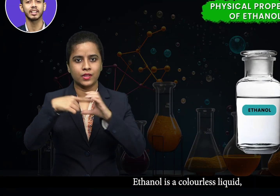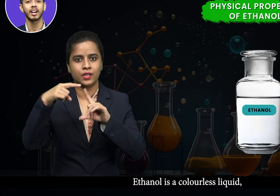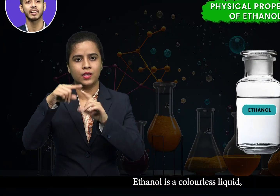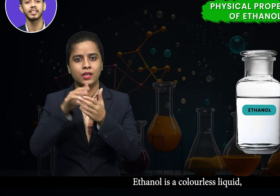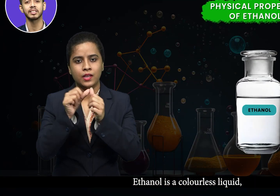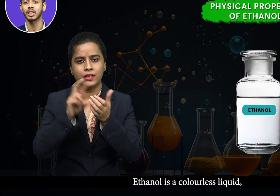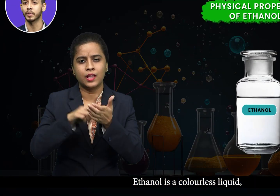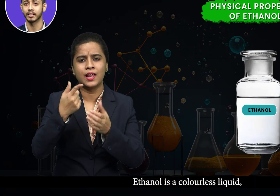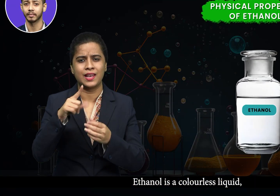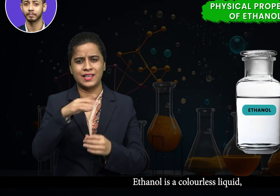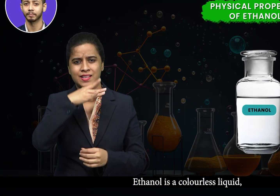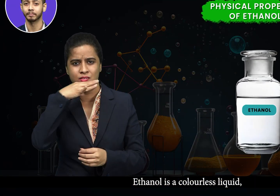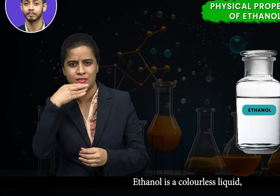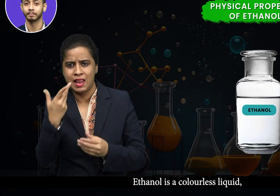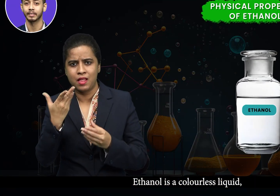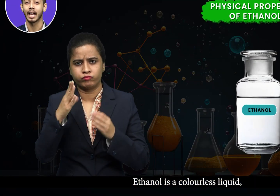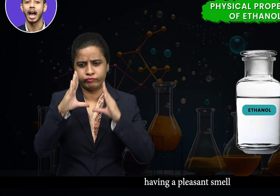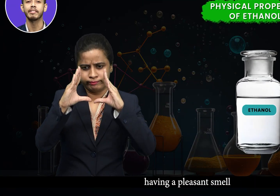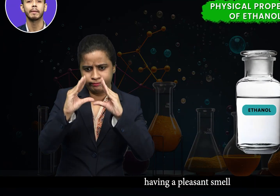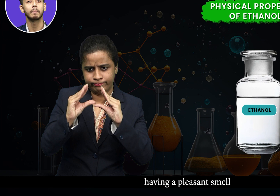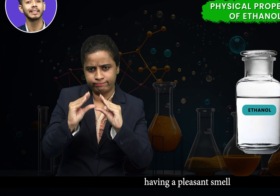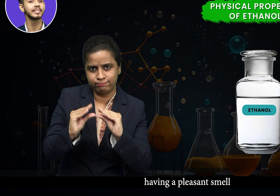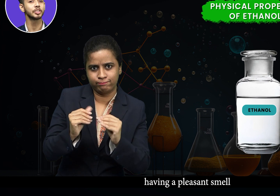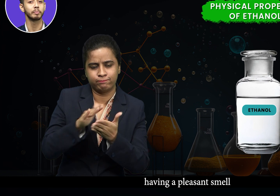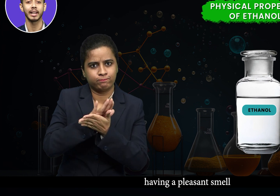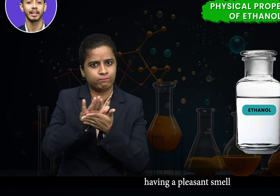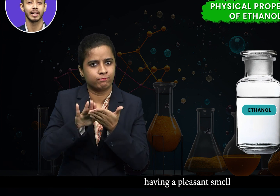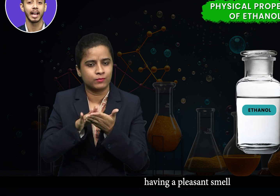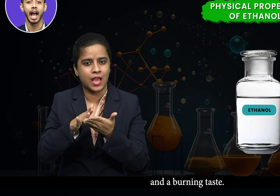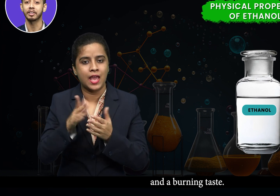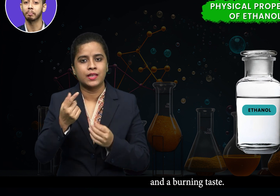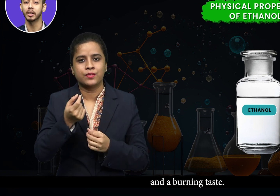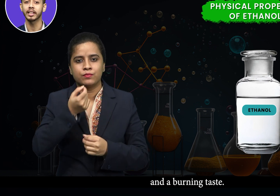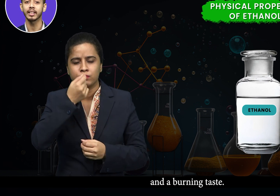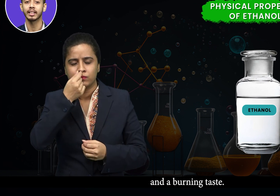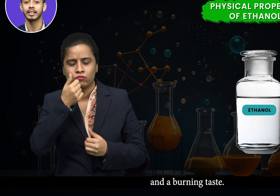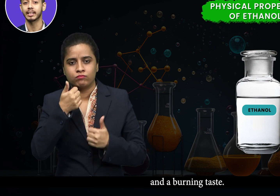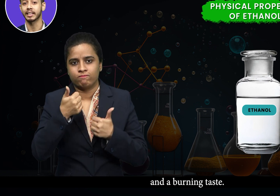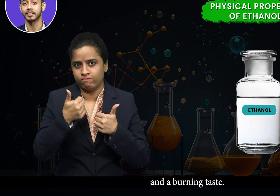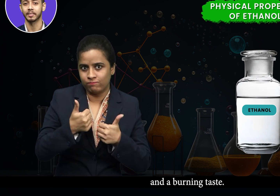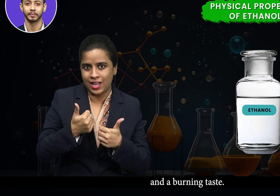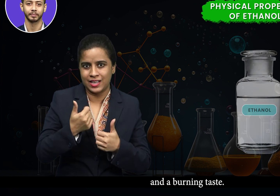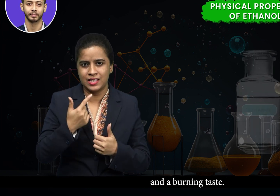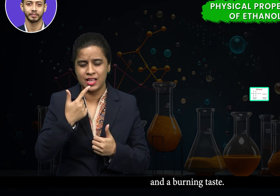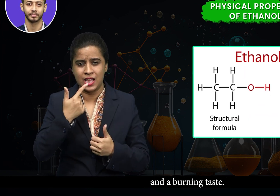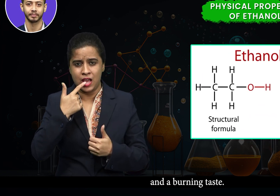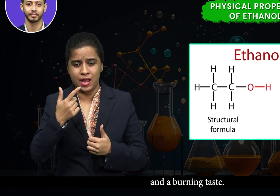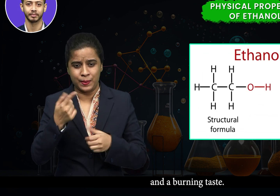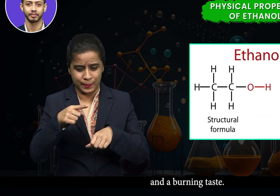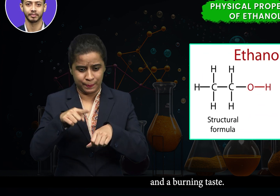Ethanol is a colorless liquid having a pleasant smell and a burning taste.